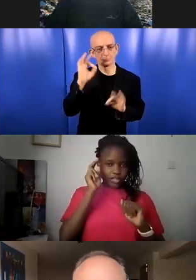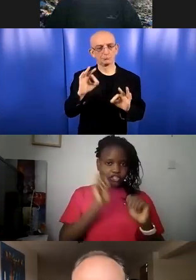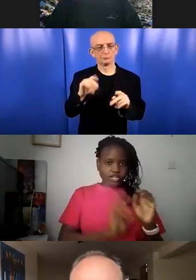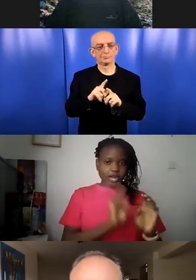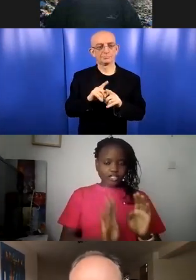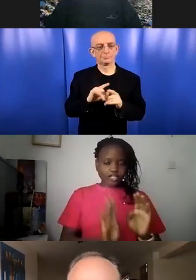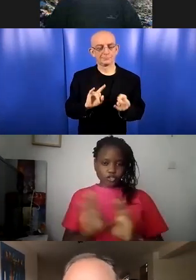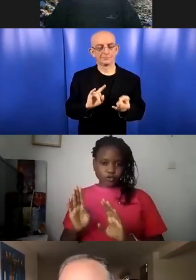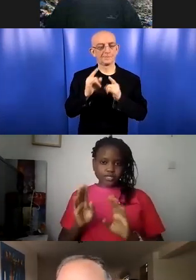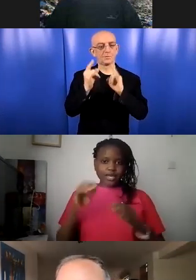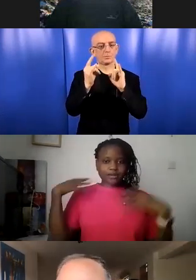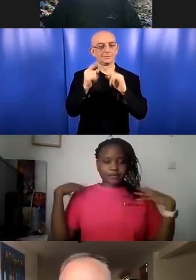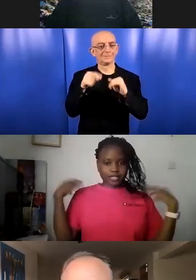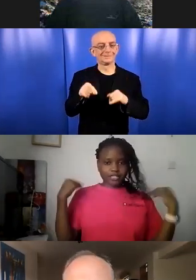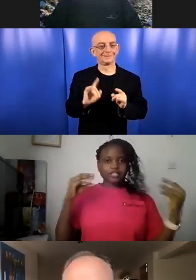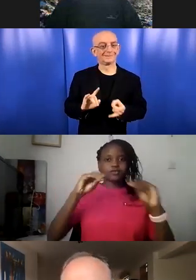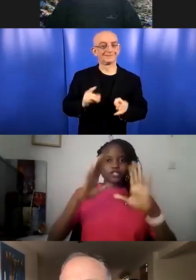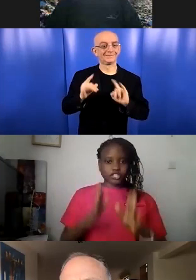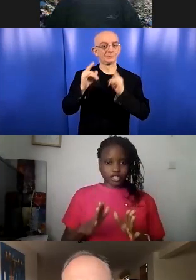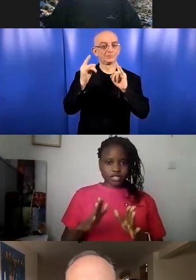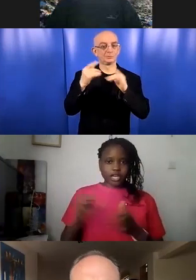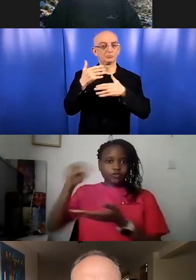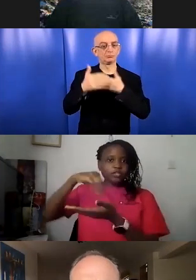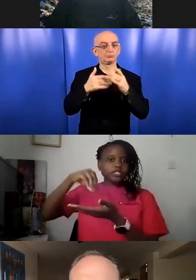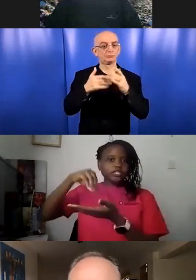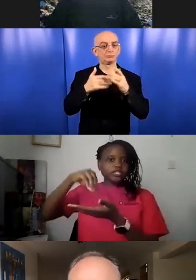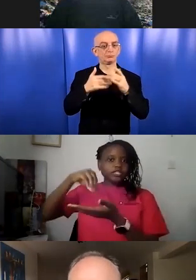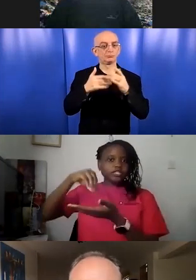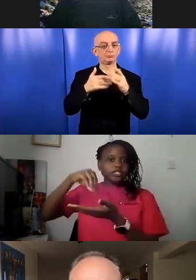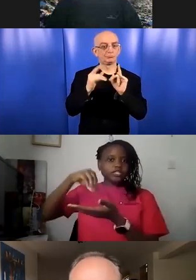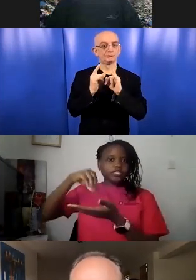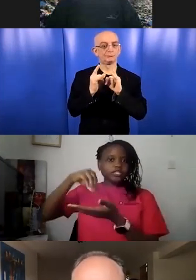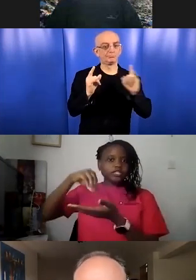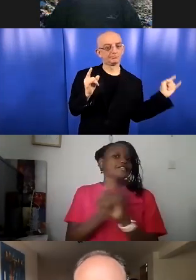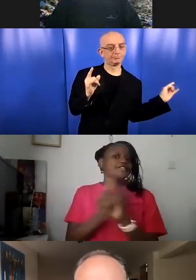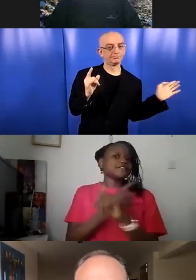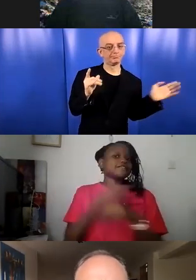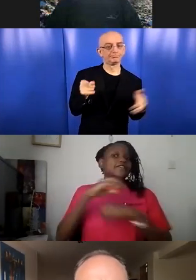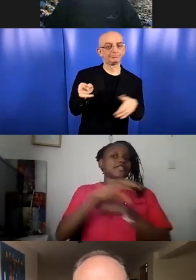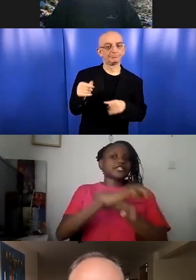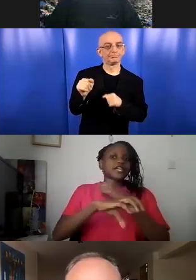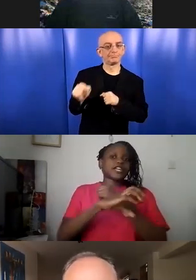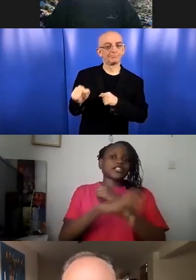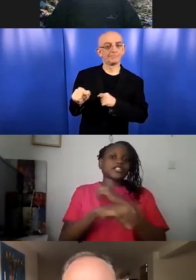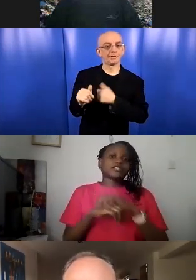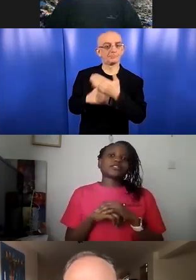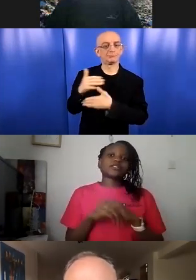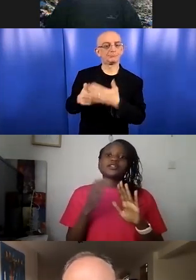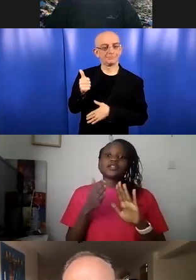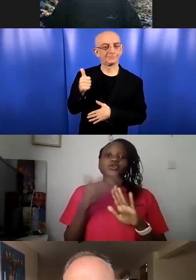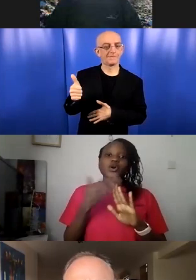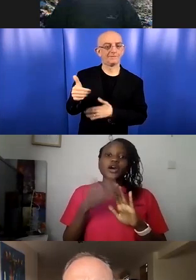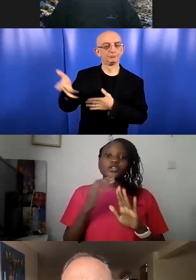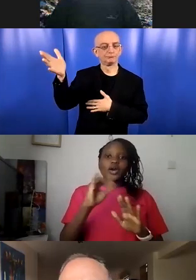practices of teachers, and we've made it central to the work that we're doing in multiple countries. A quick shout out